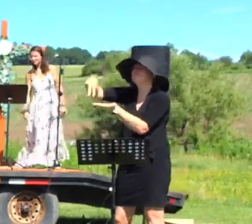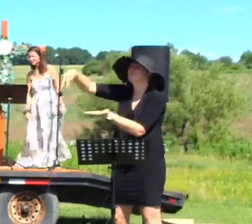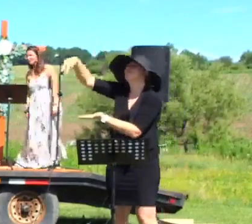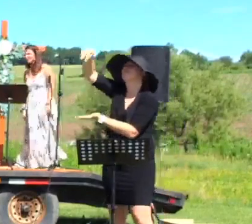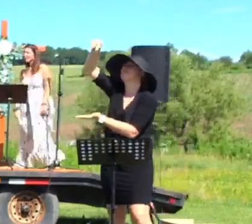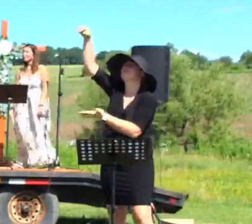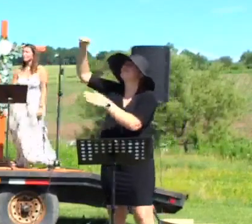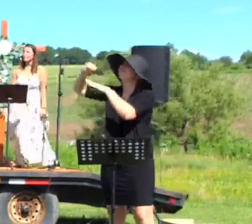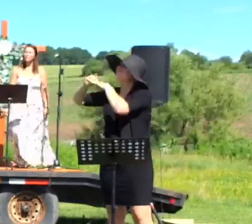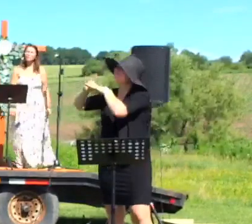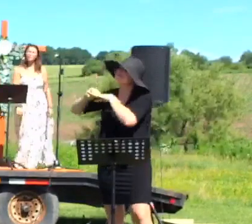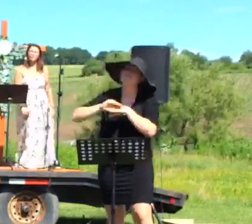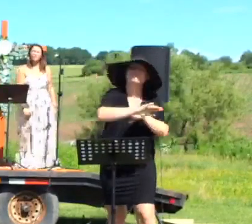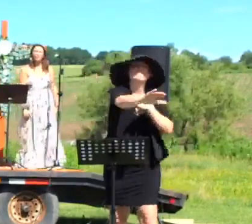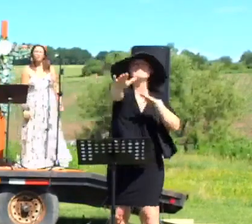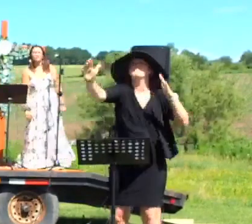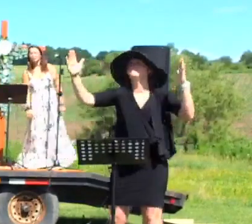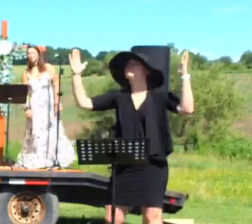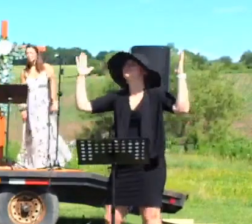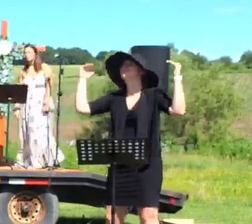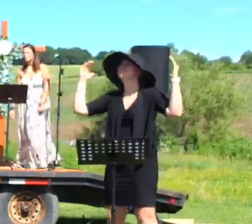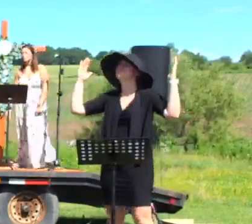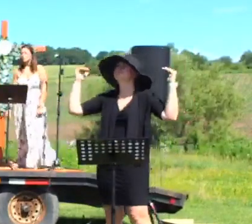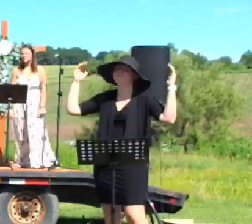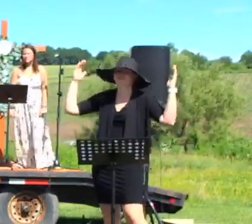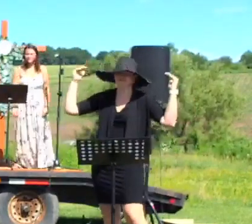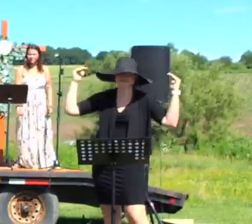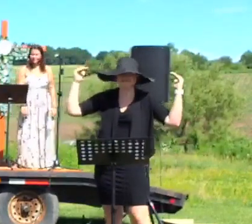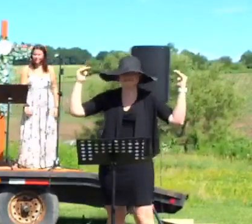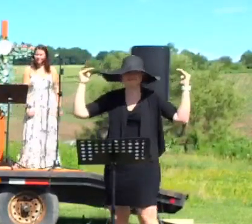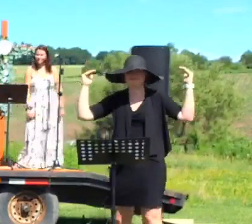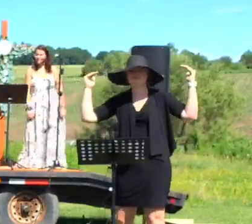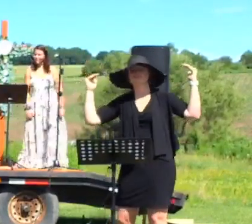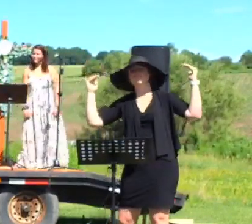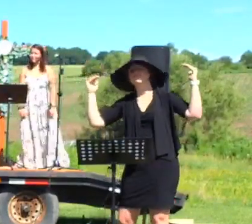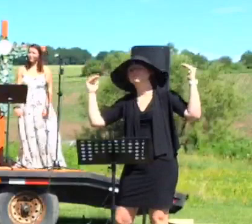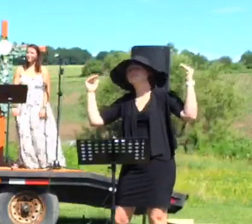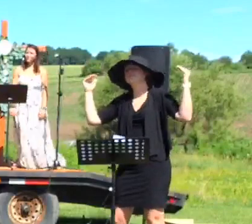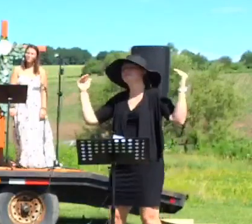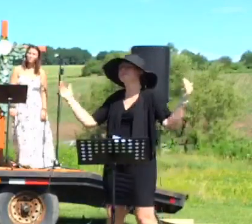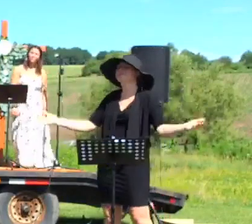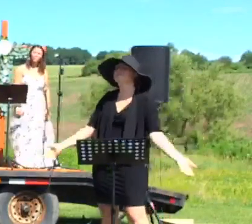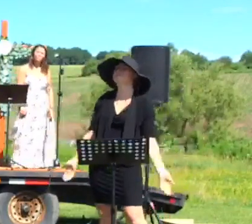can compare. You're our living